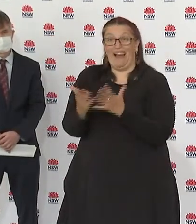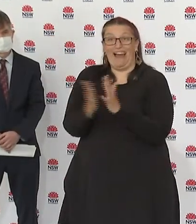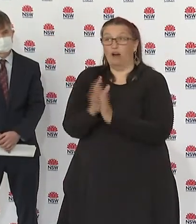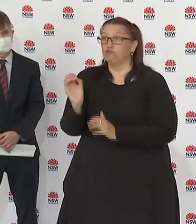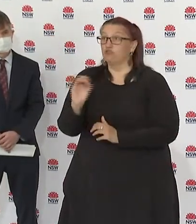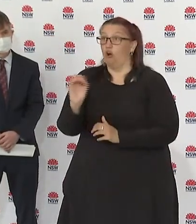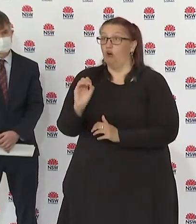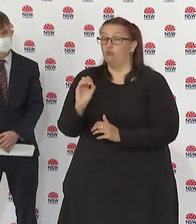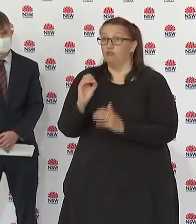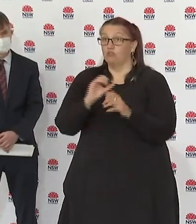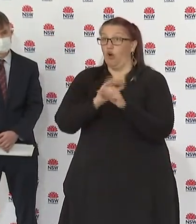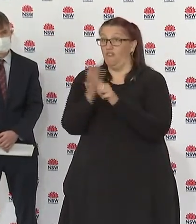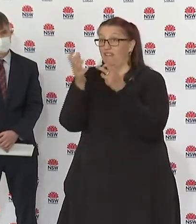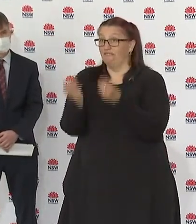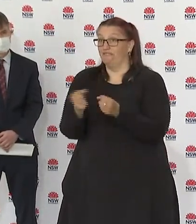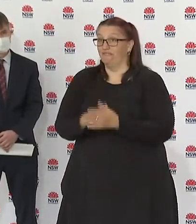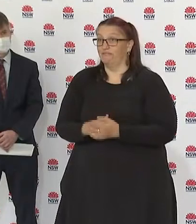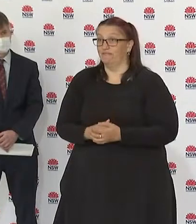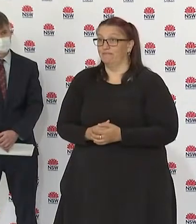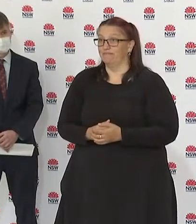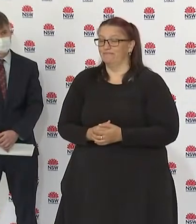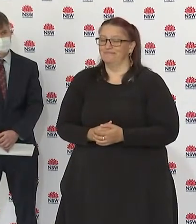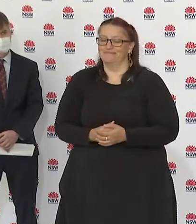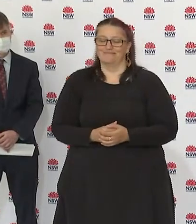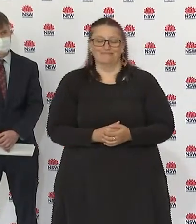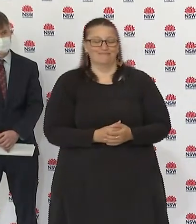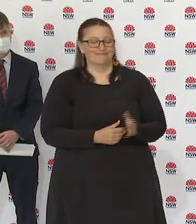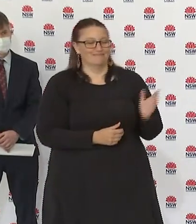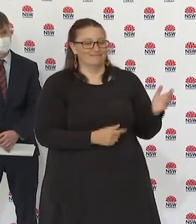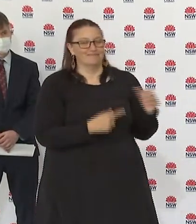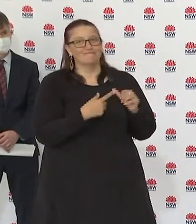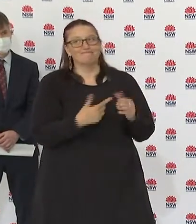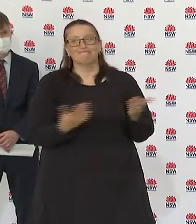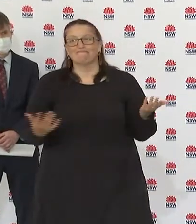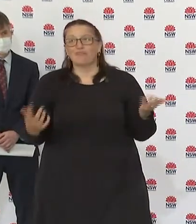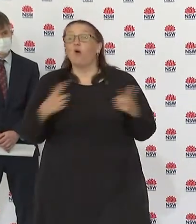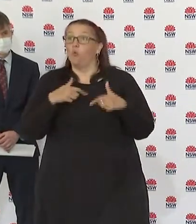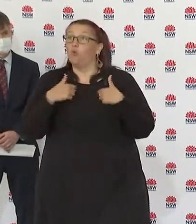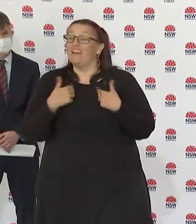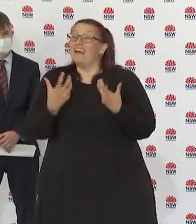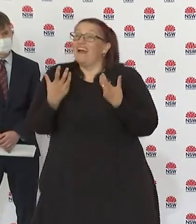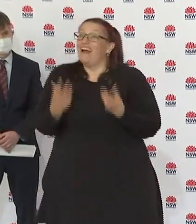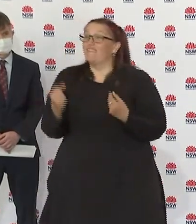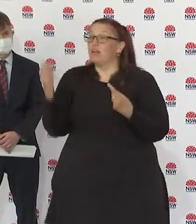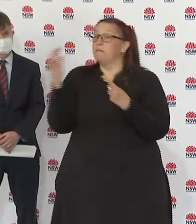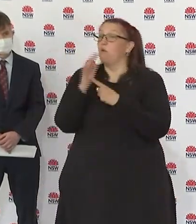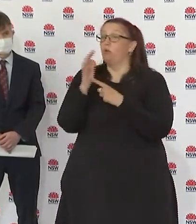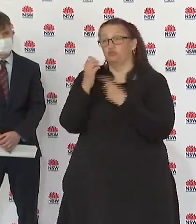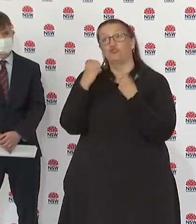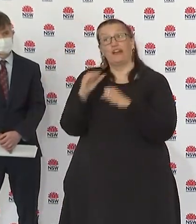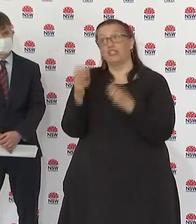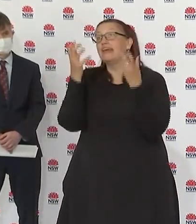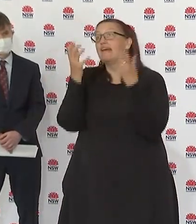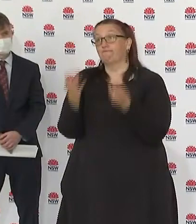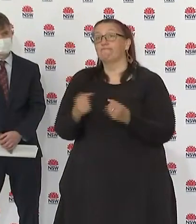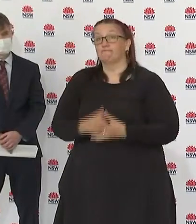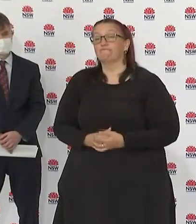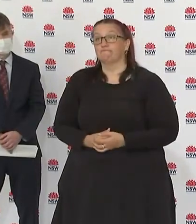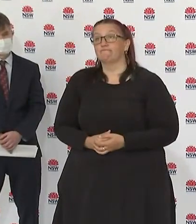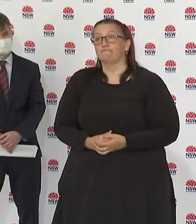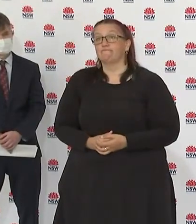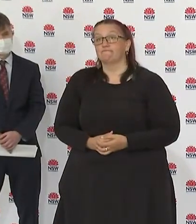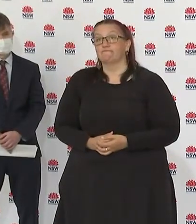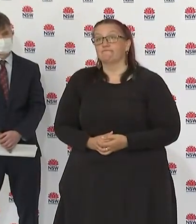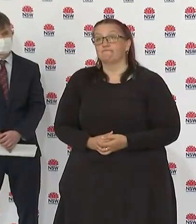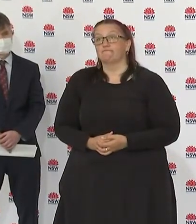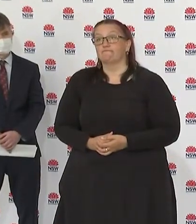work? We absolutely have really important strategies in place, and I want to assure the people of New